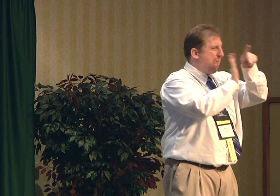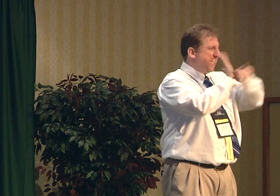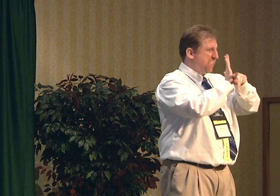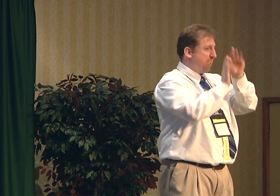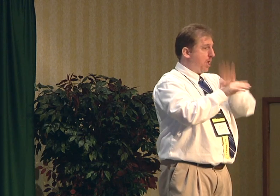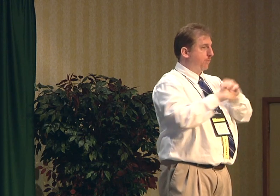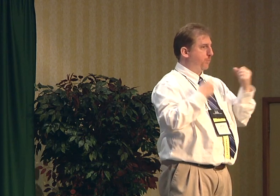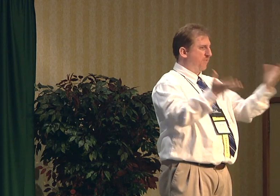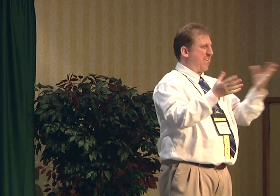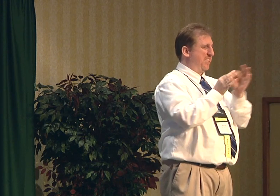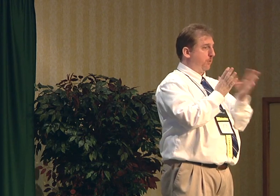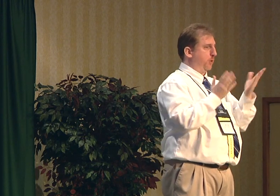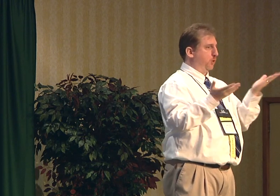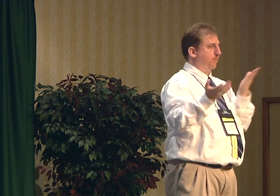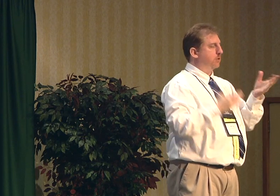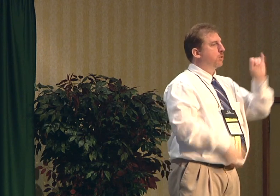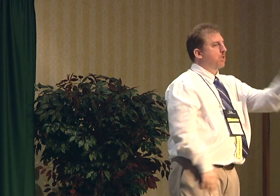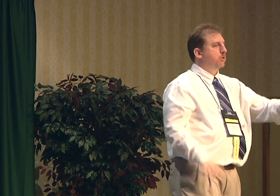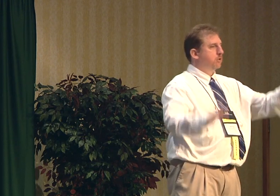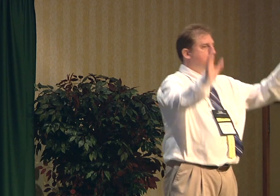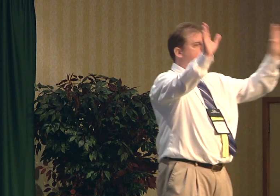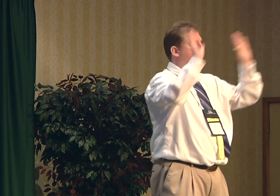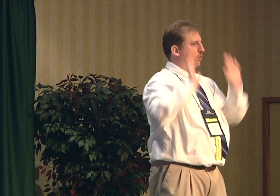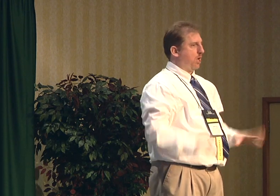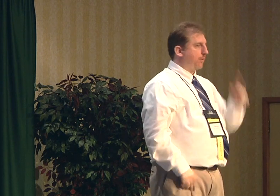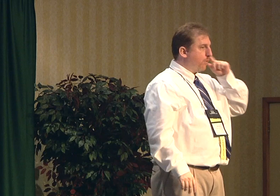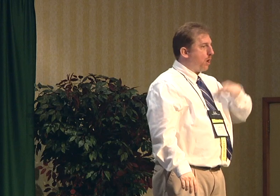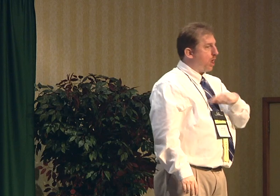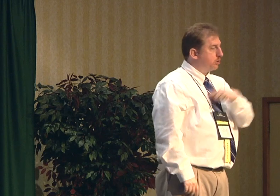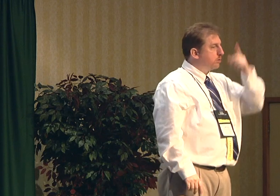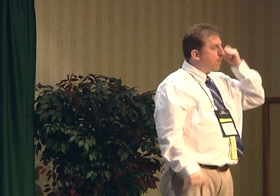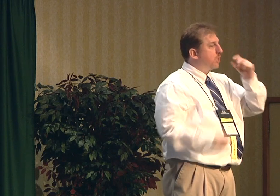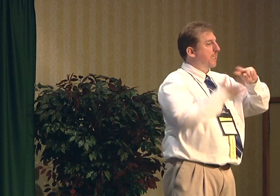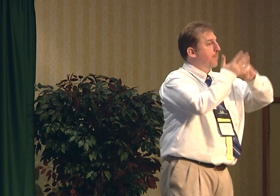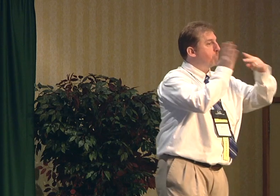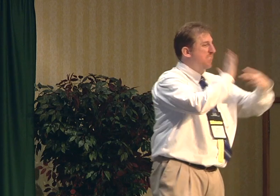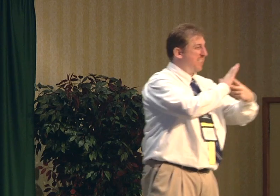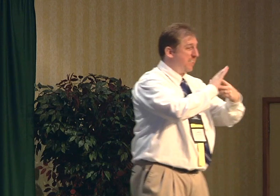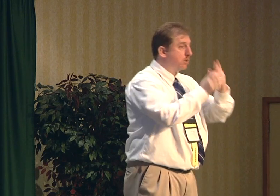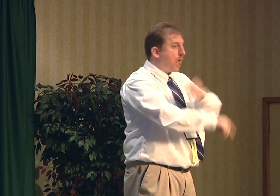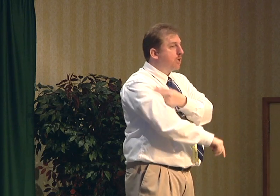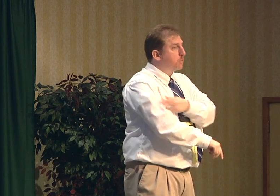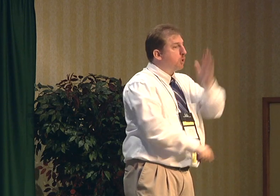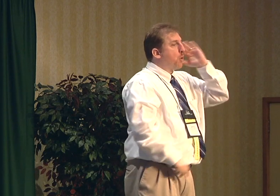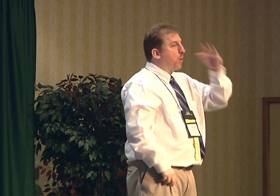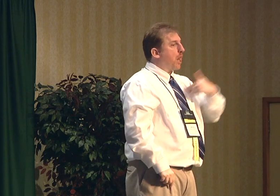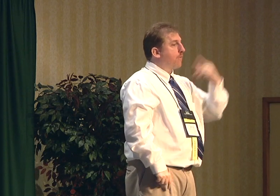to have a written policy regarding providing language services. This is great for us. Because what that